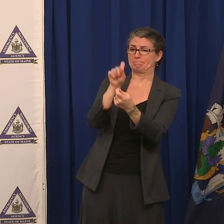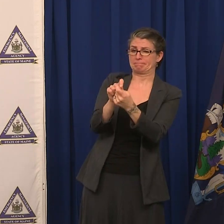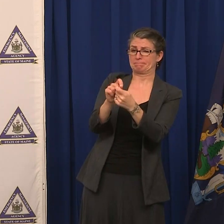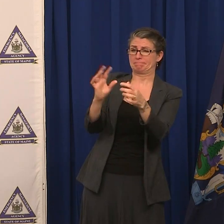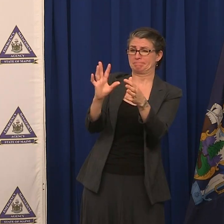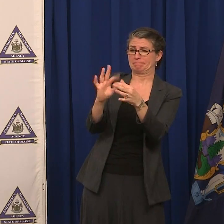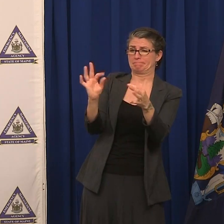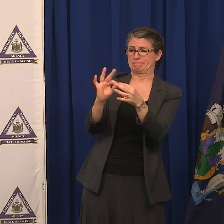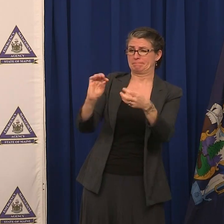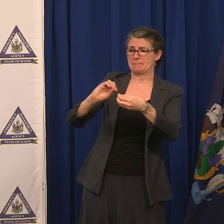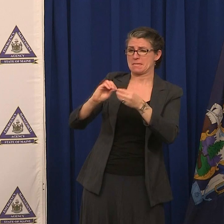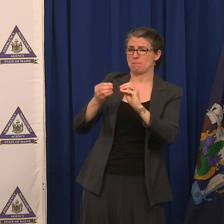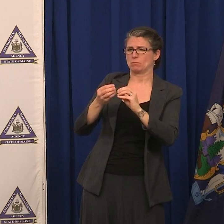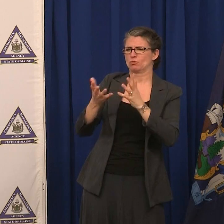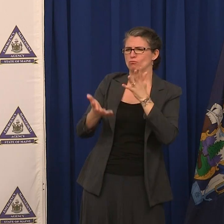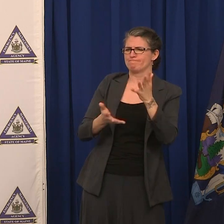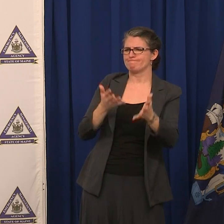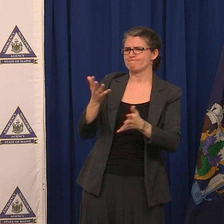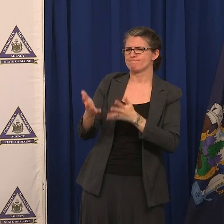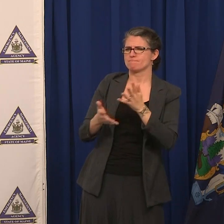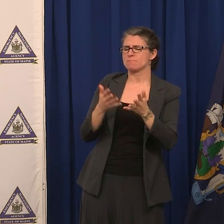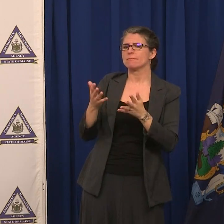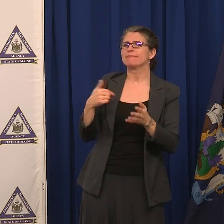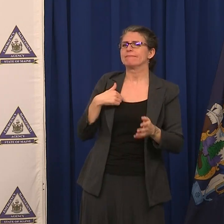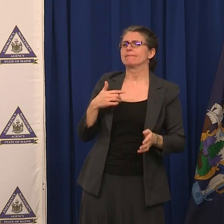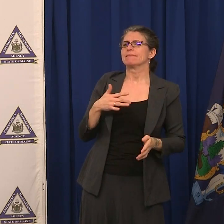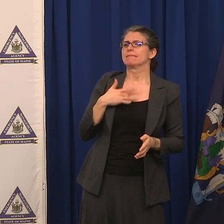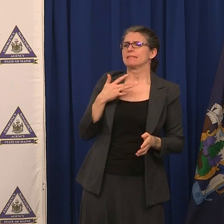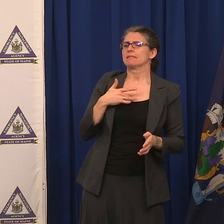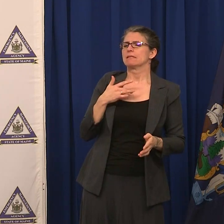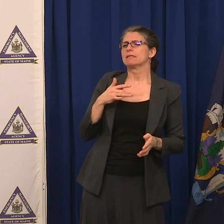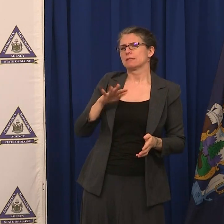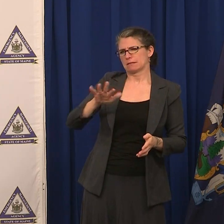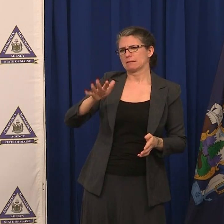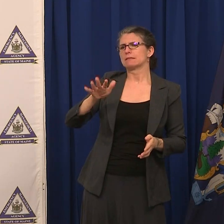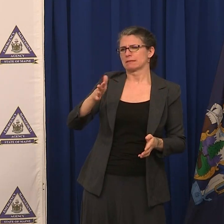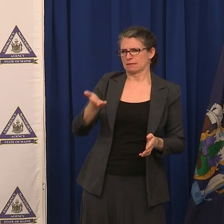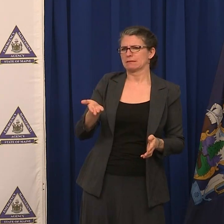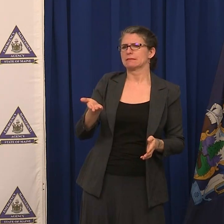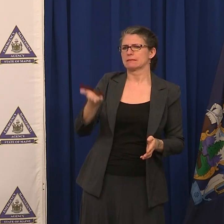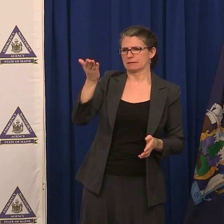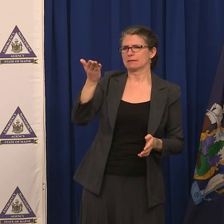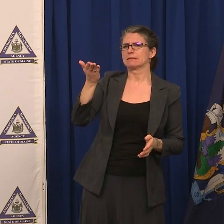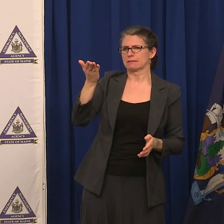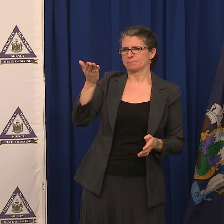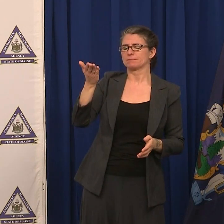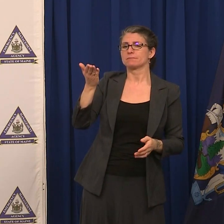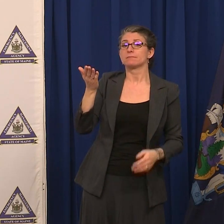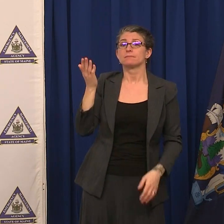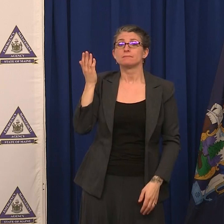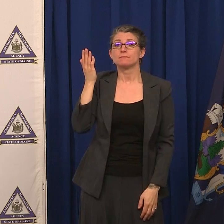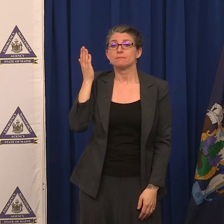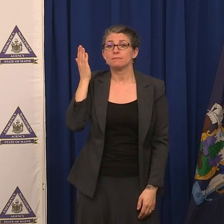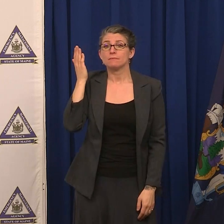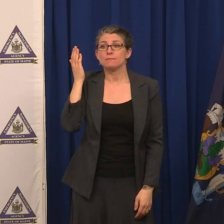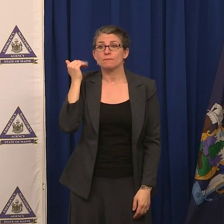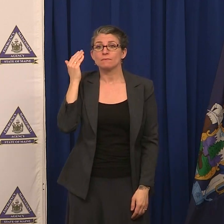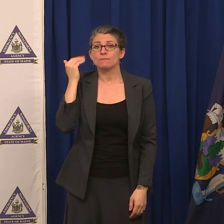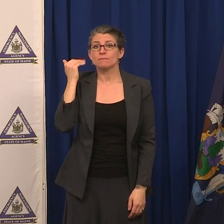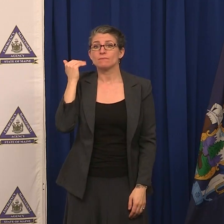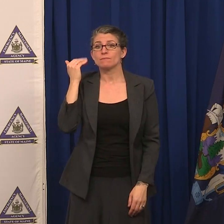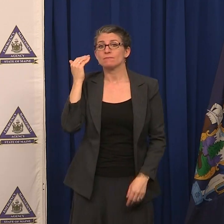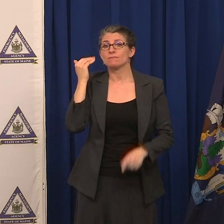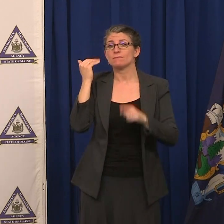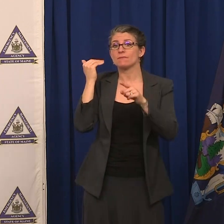if there weren't, it stands to reason that U.S. CDC would probably not have issued that do not travel order for